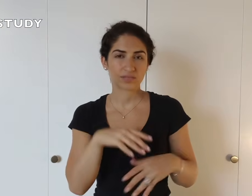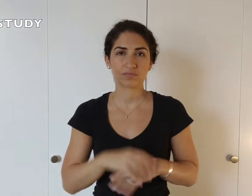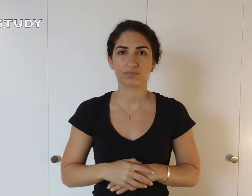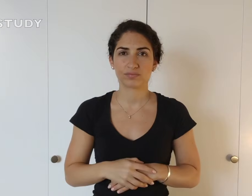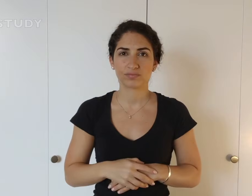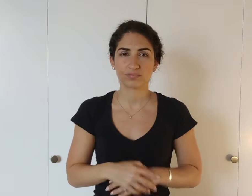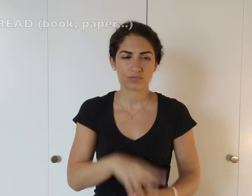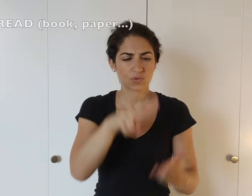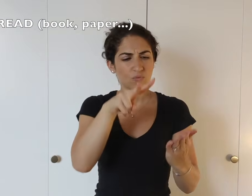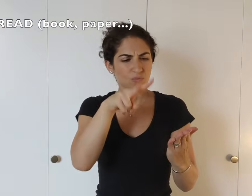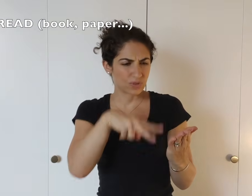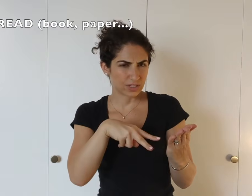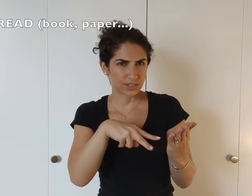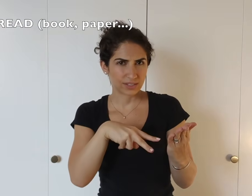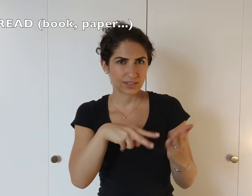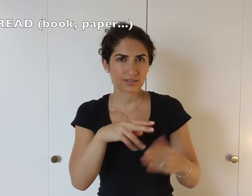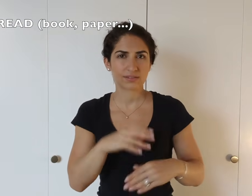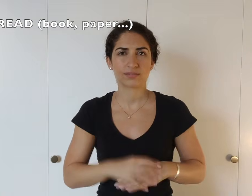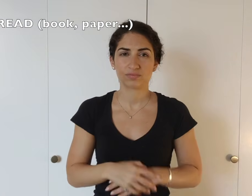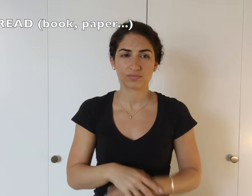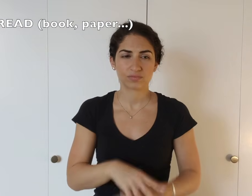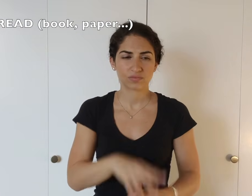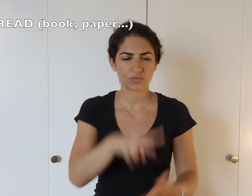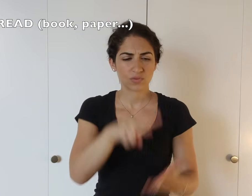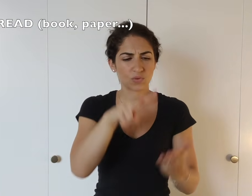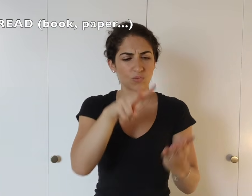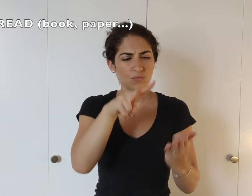Study. Read.